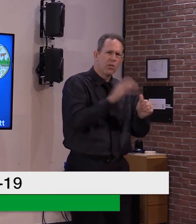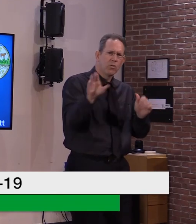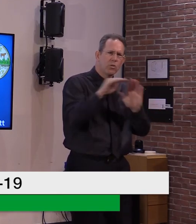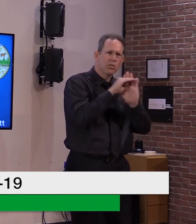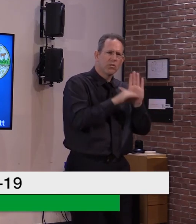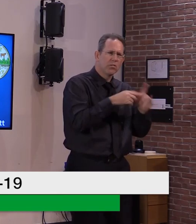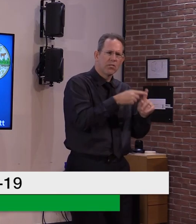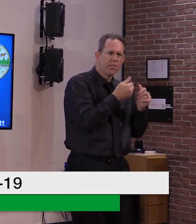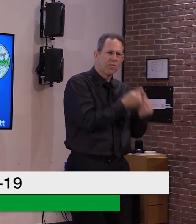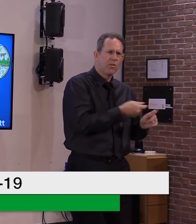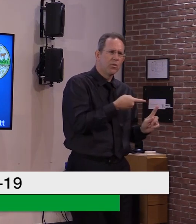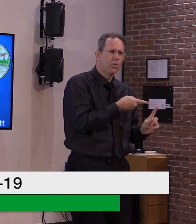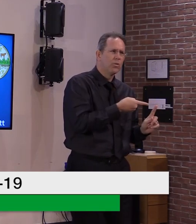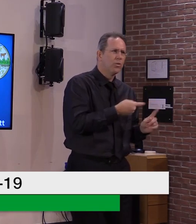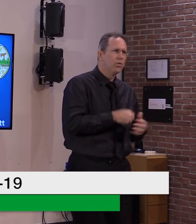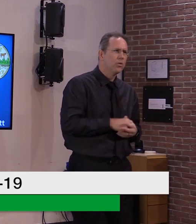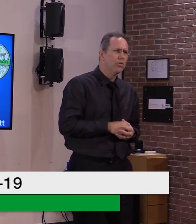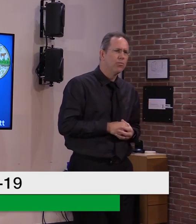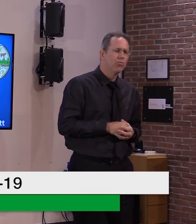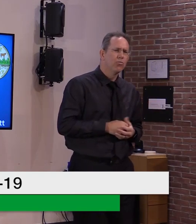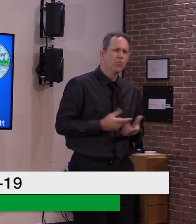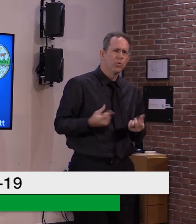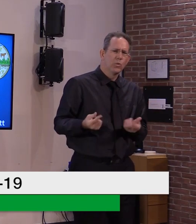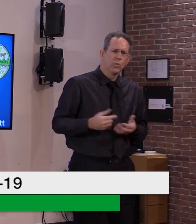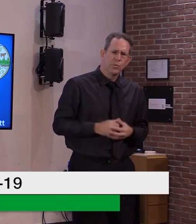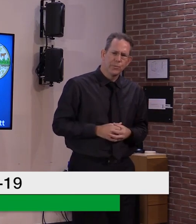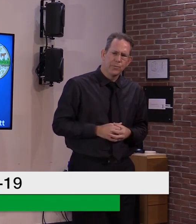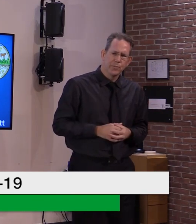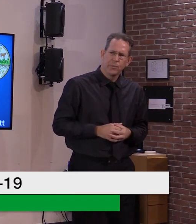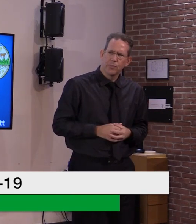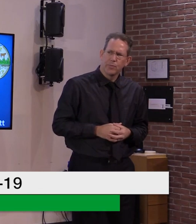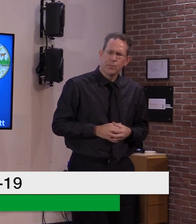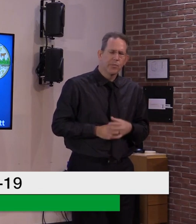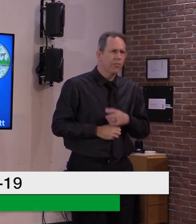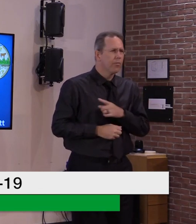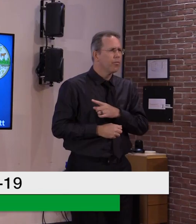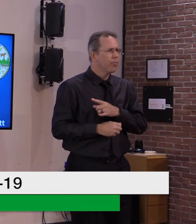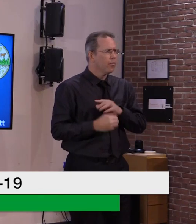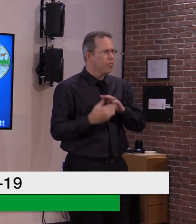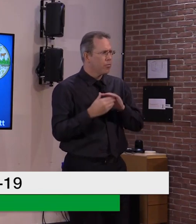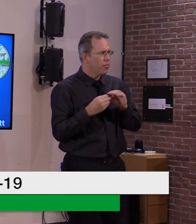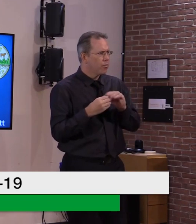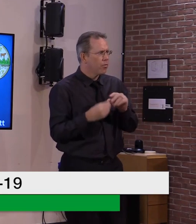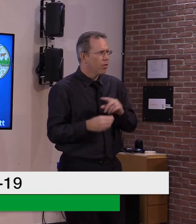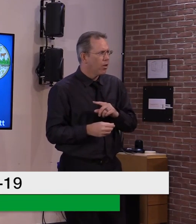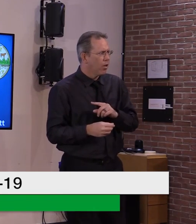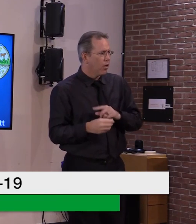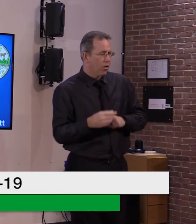restrictions mr shirling would you like to try and answer that